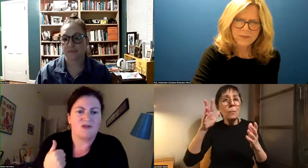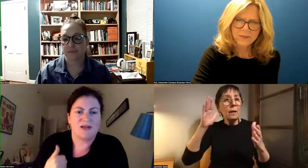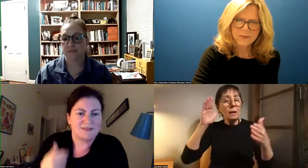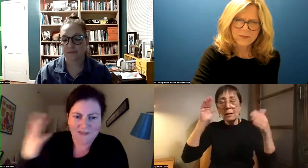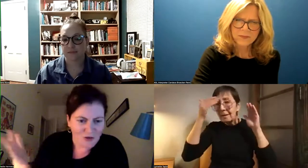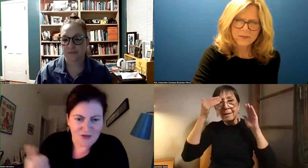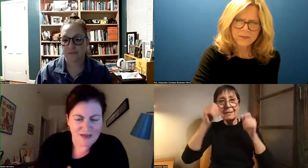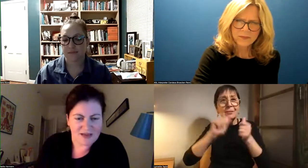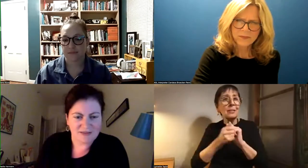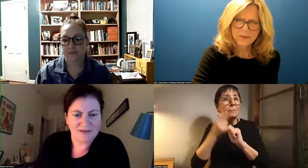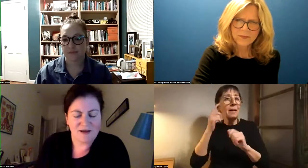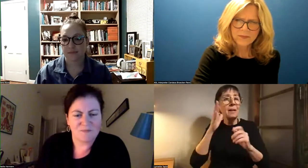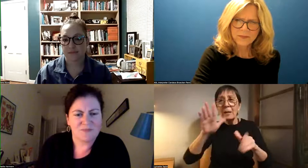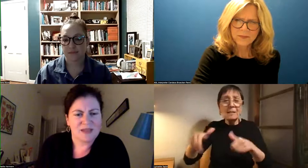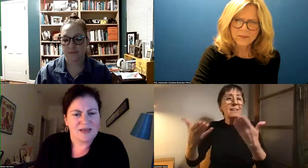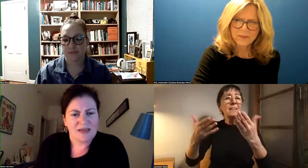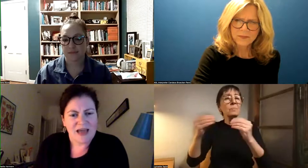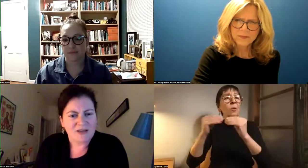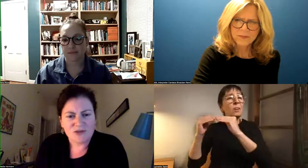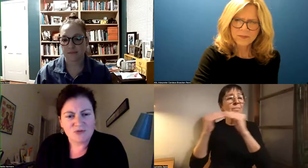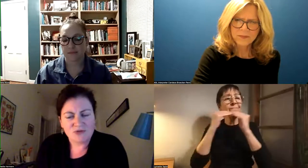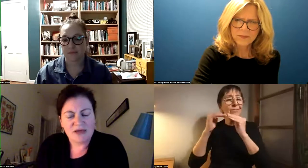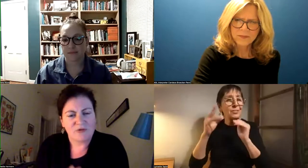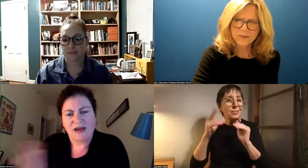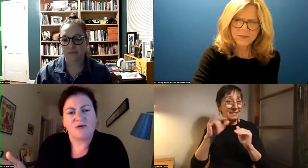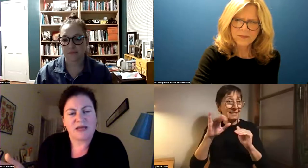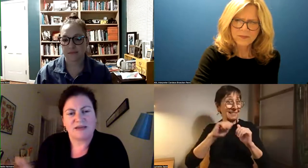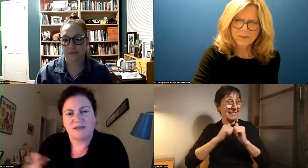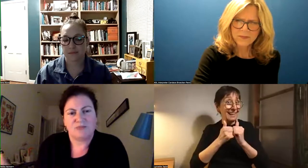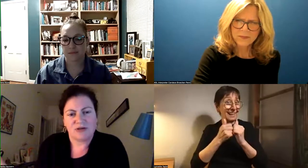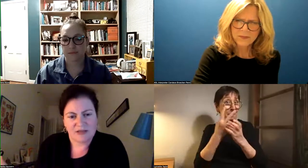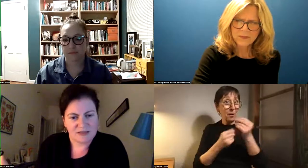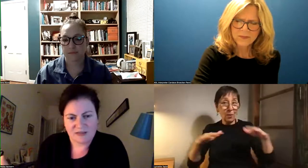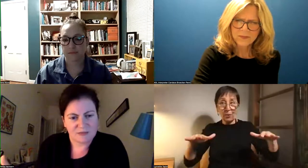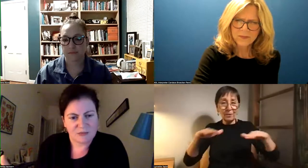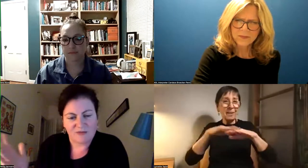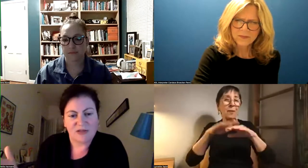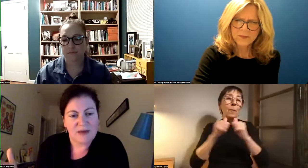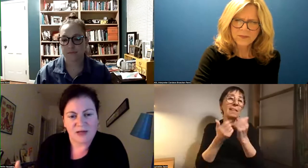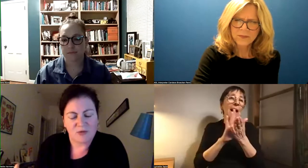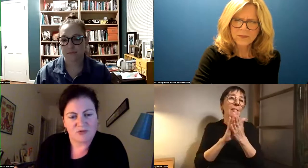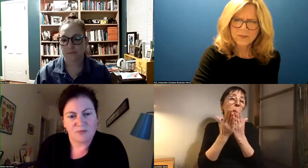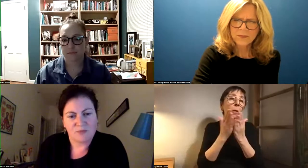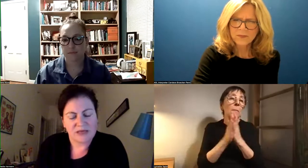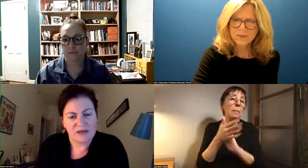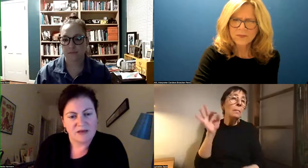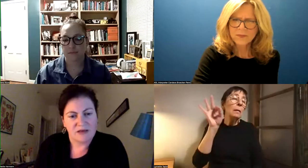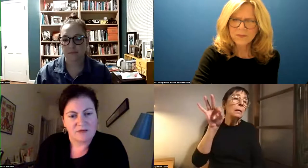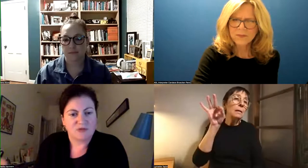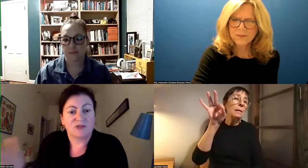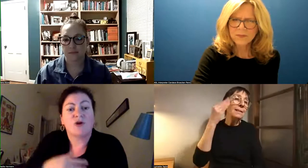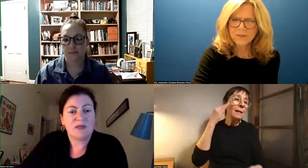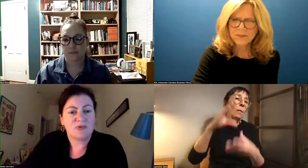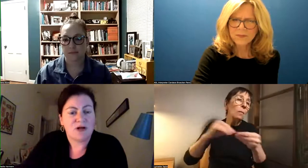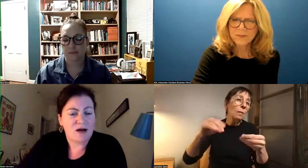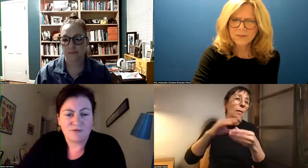more justice, all the things. How do you do that without making the book into some kind of polemic, which